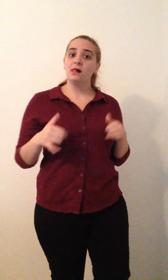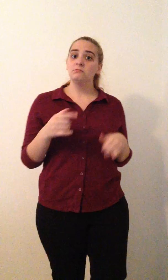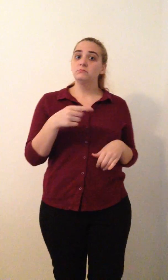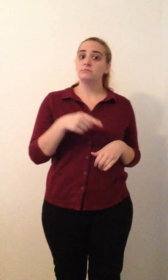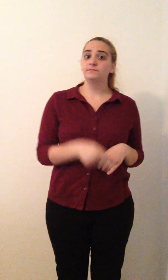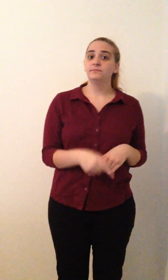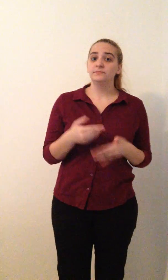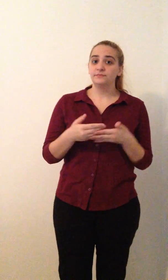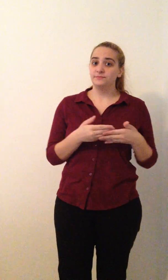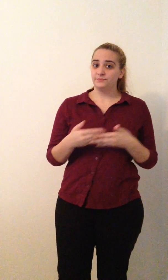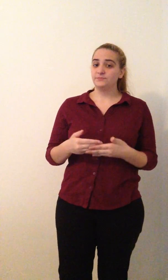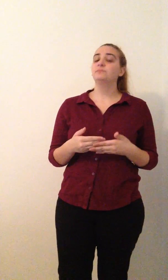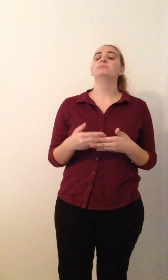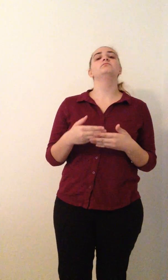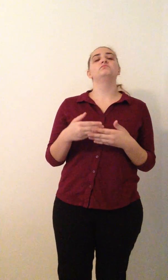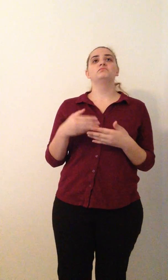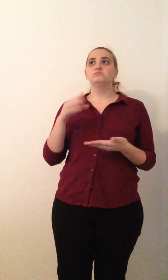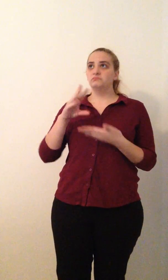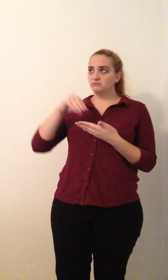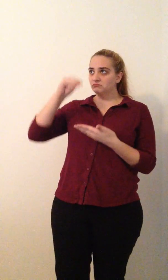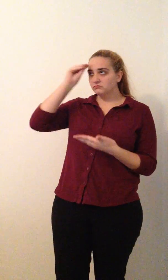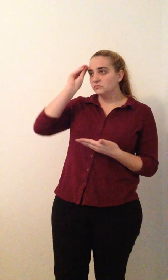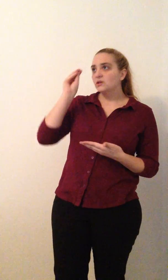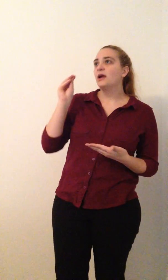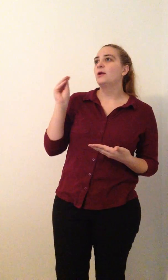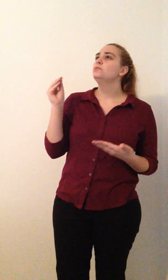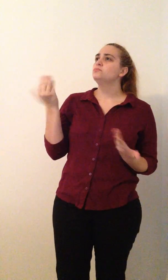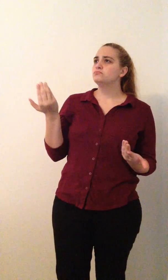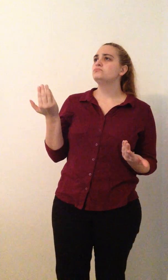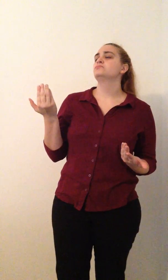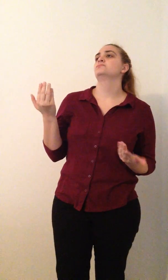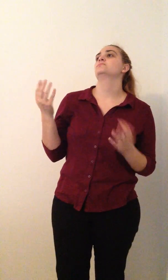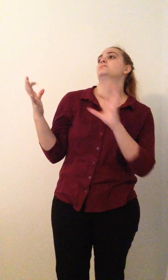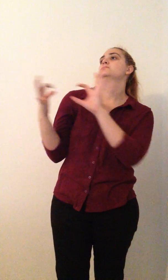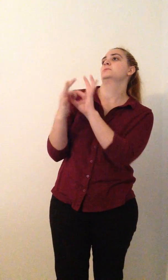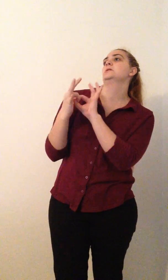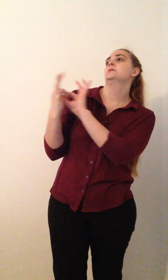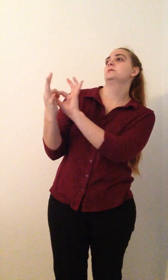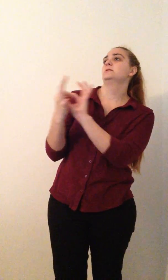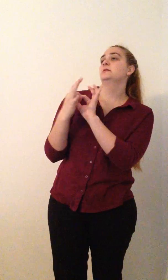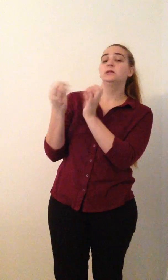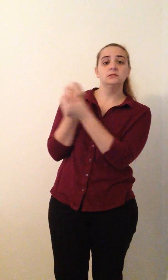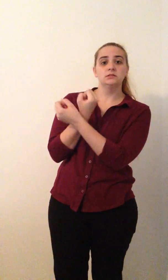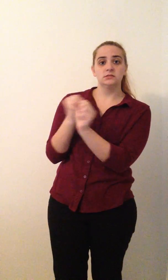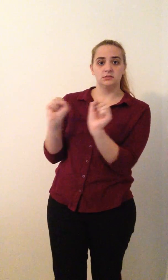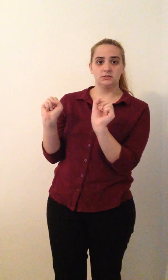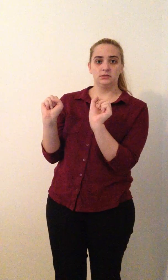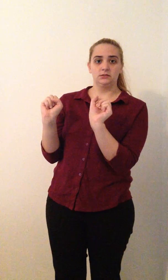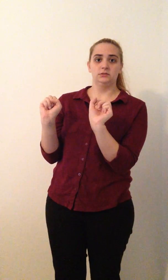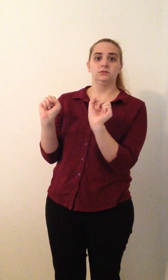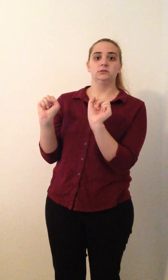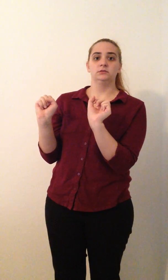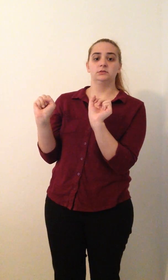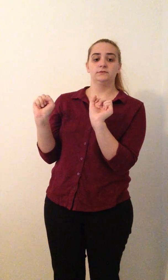healthy, secure attachment. It's a safe connection. This is so